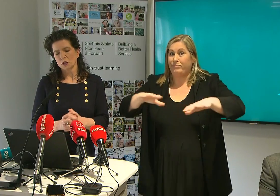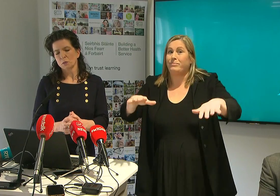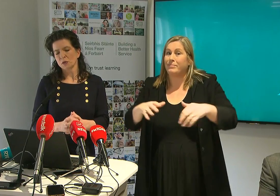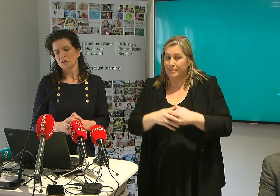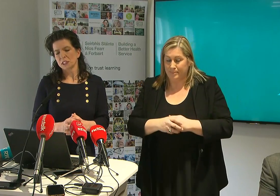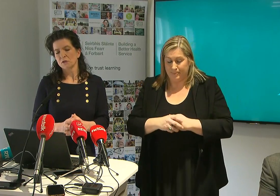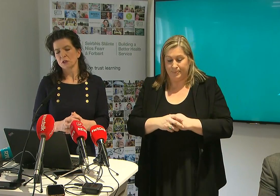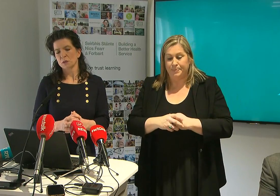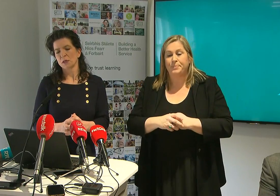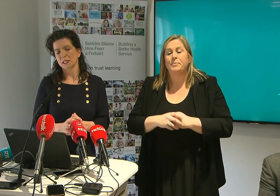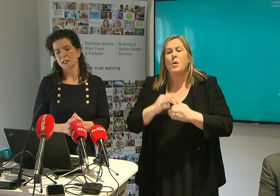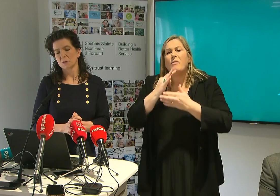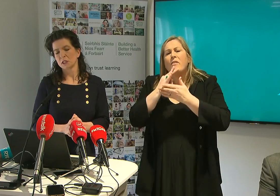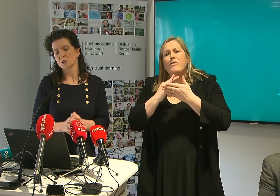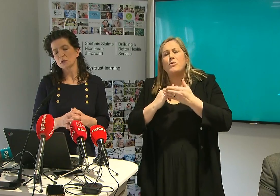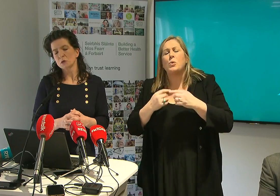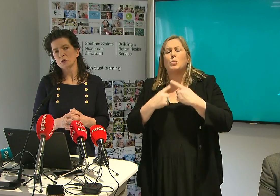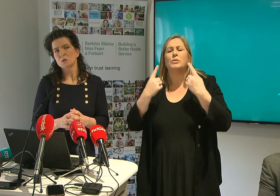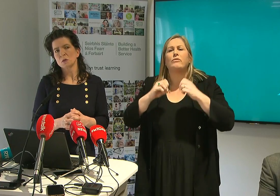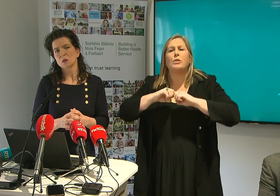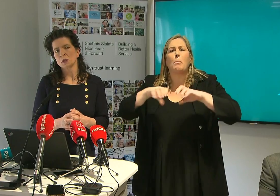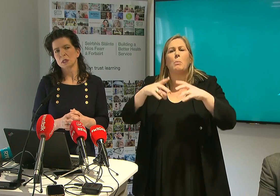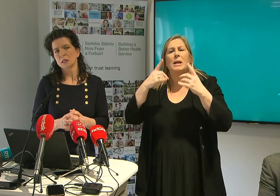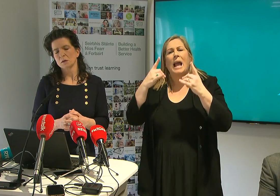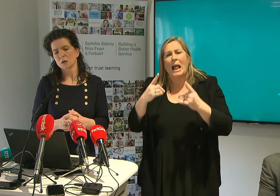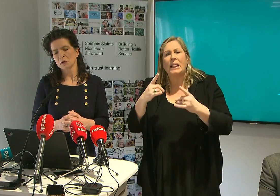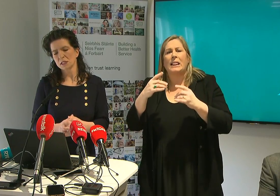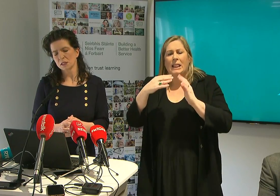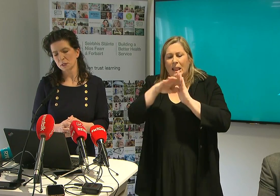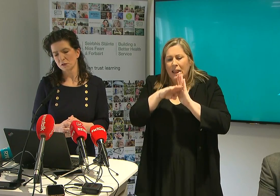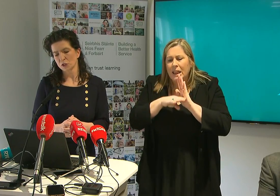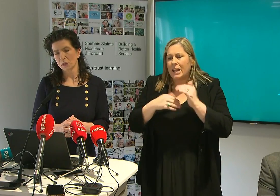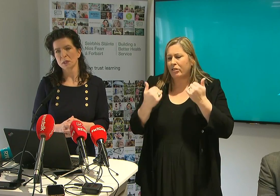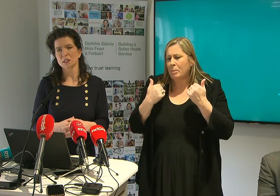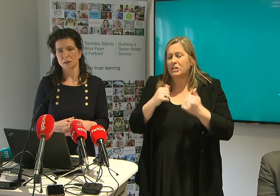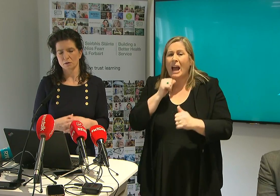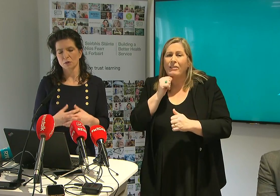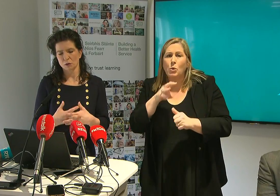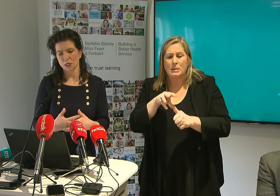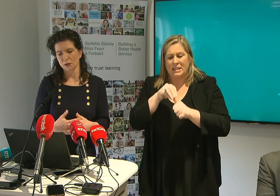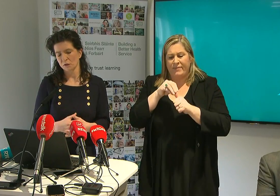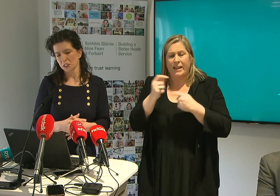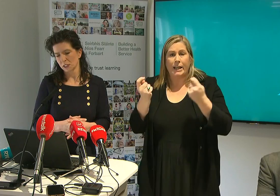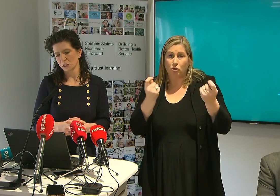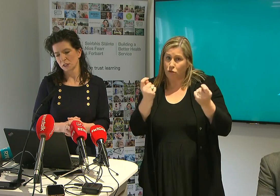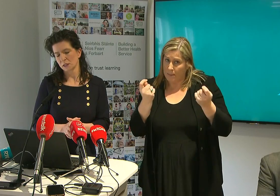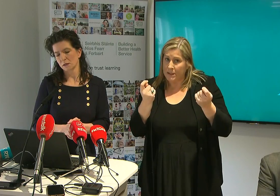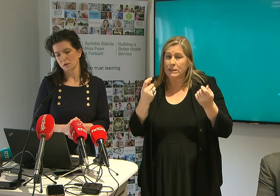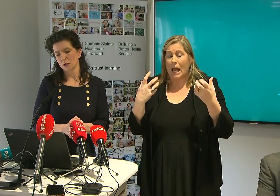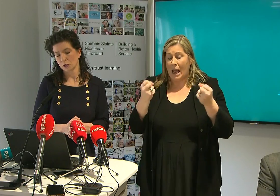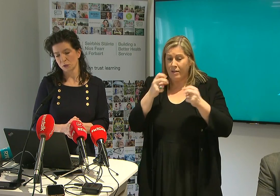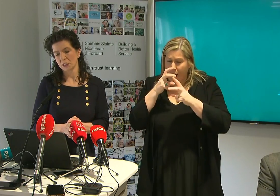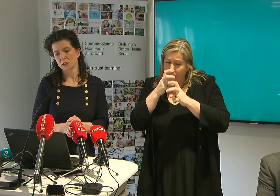So there are a number of different public health measures. So there isn't a specific treatment, and there are